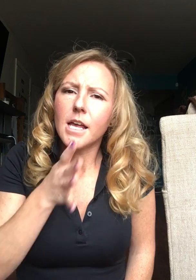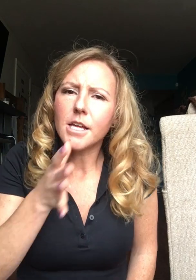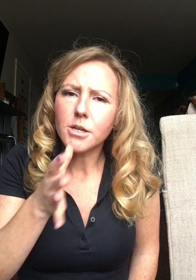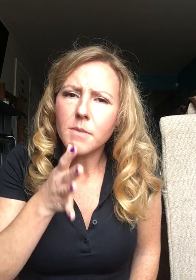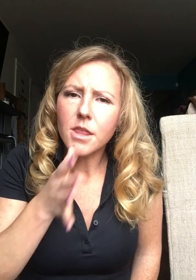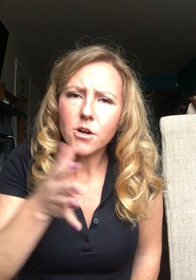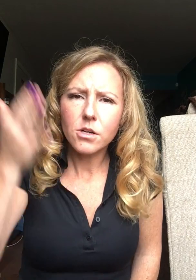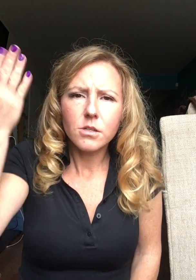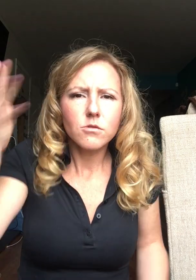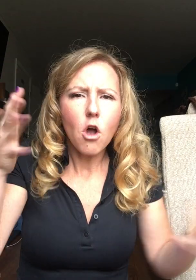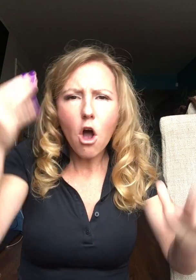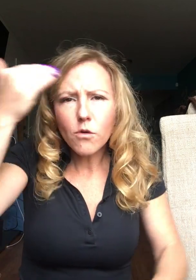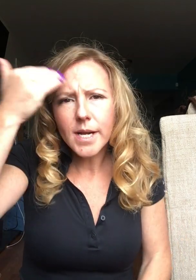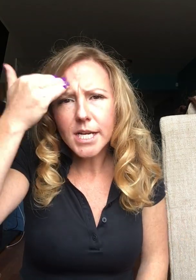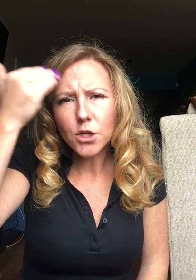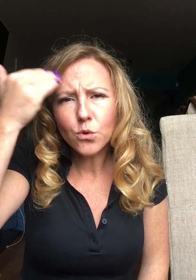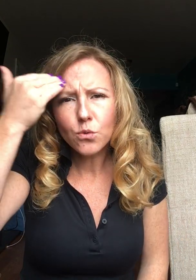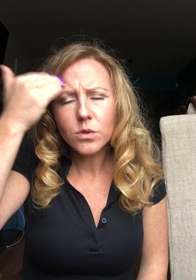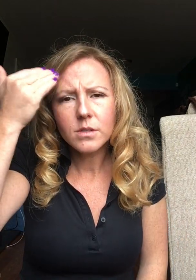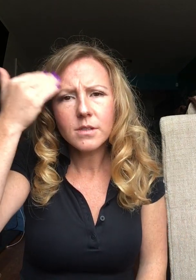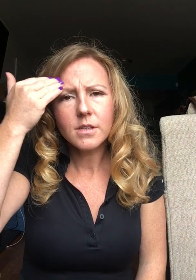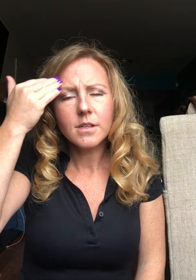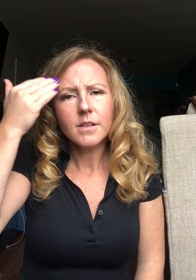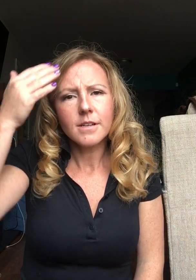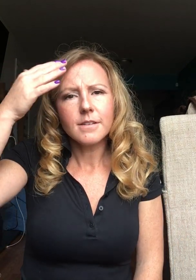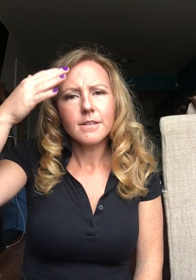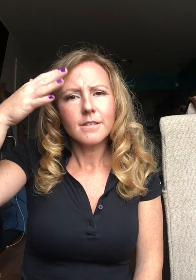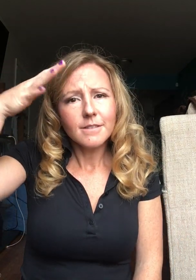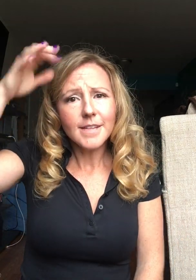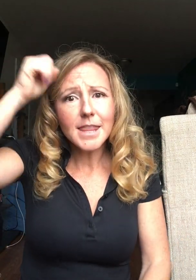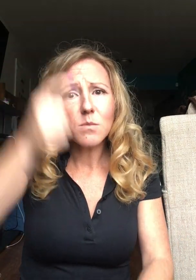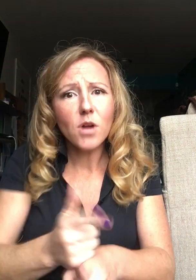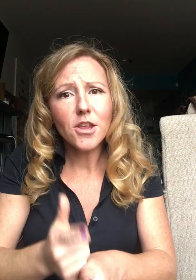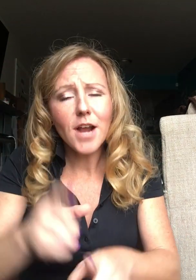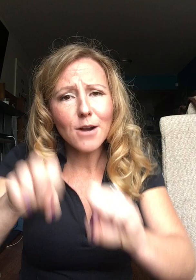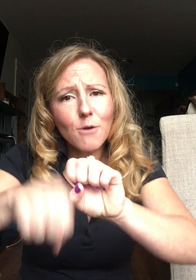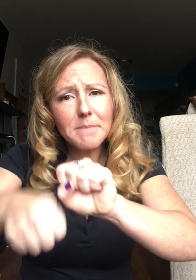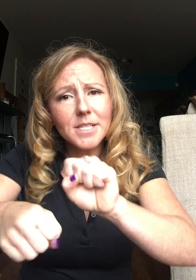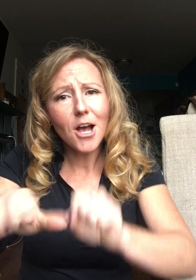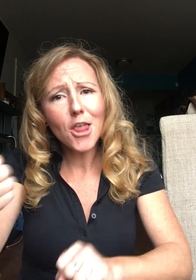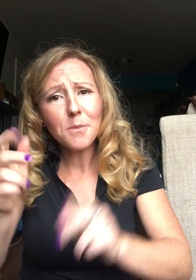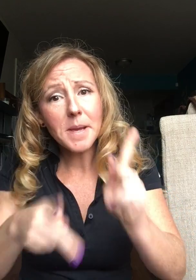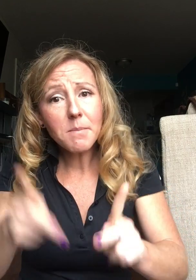And your mother already knew that the brother had raped other people?